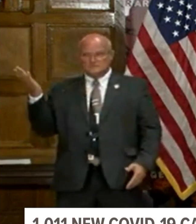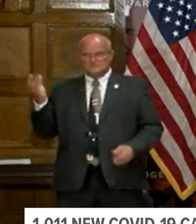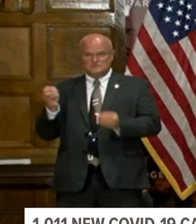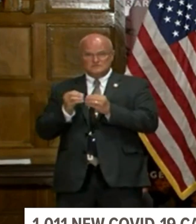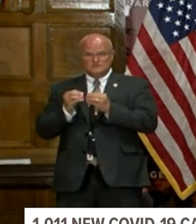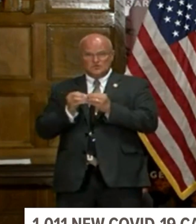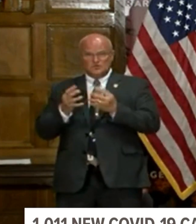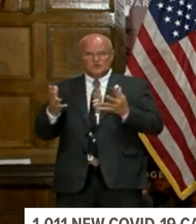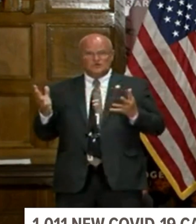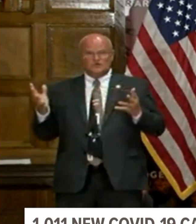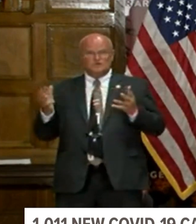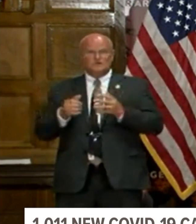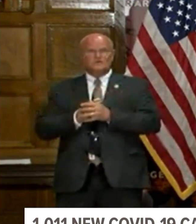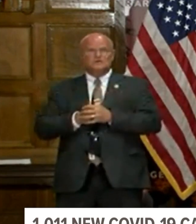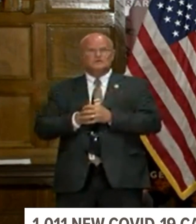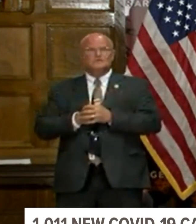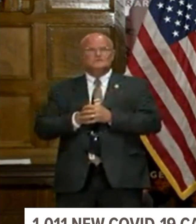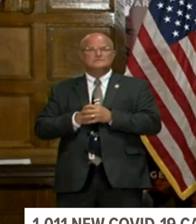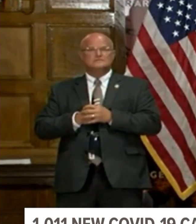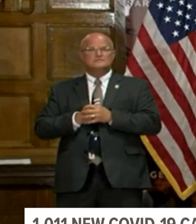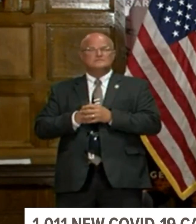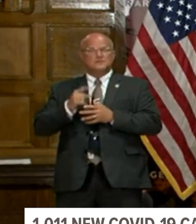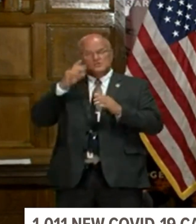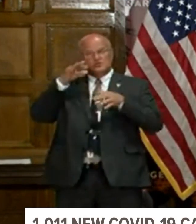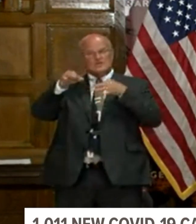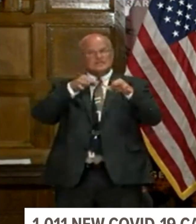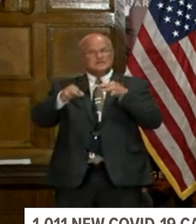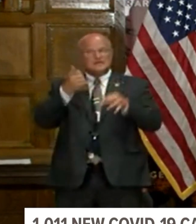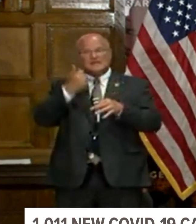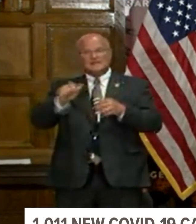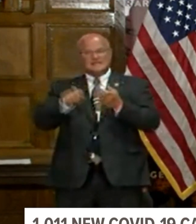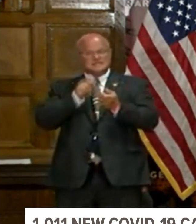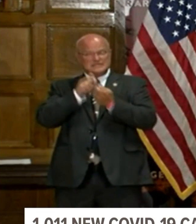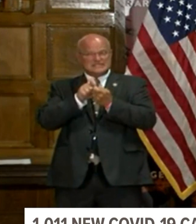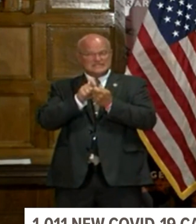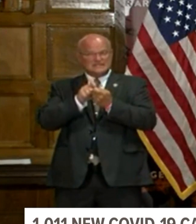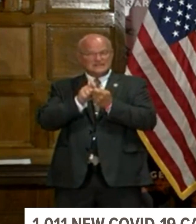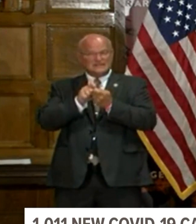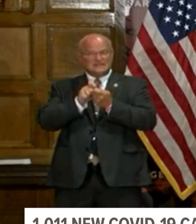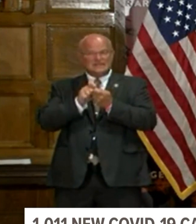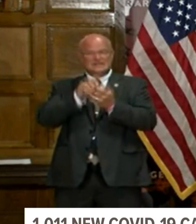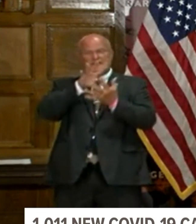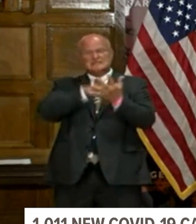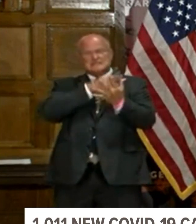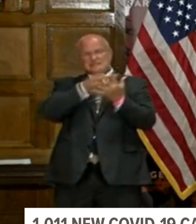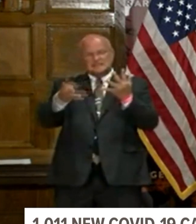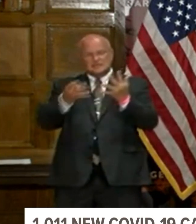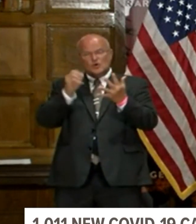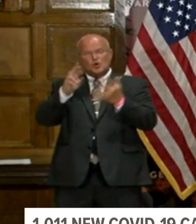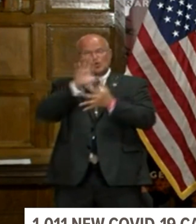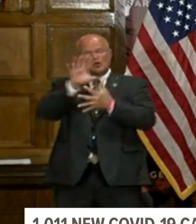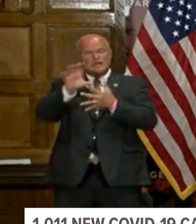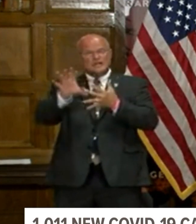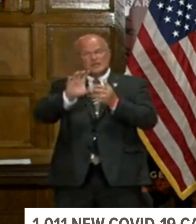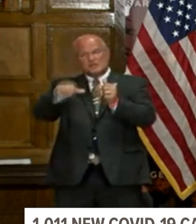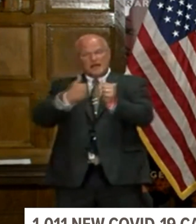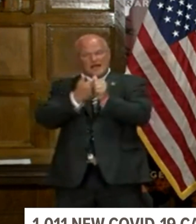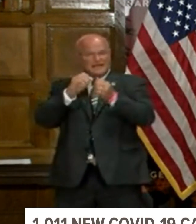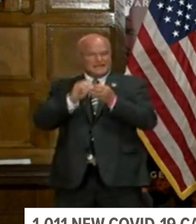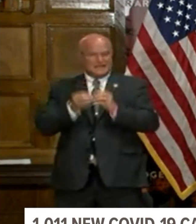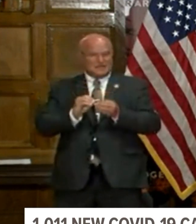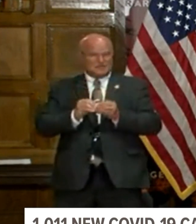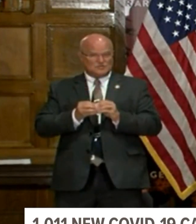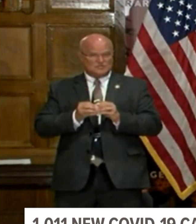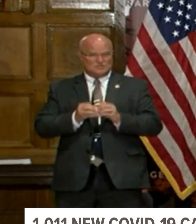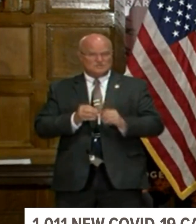to add to that? Just to follow up, Governor, can you explain if there are any specific metrics or criteria behind those